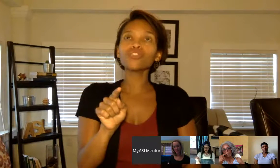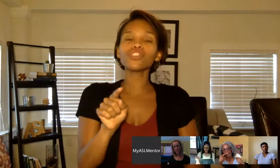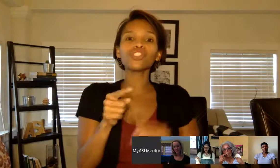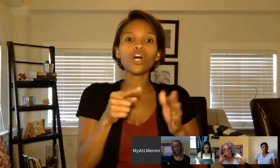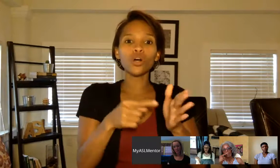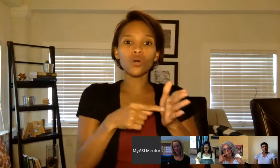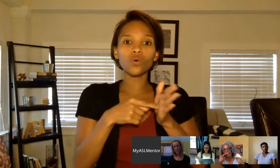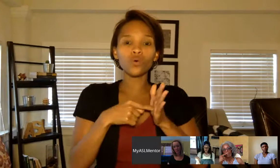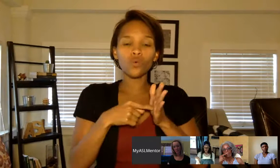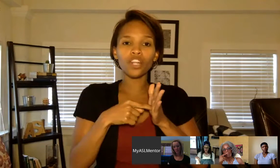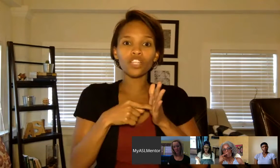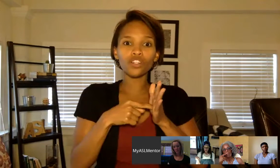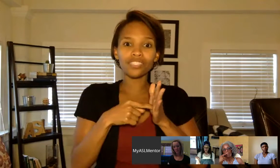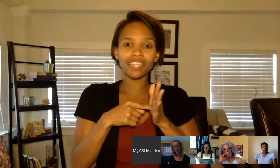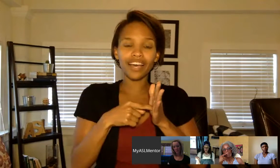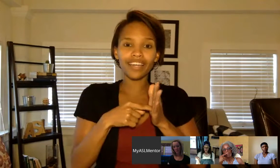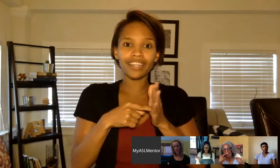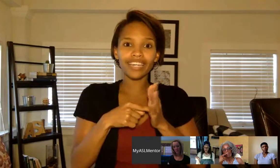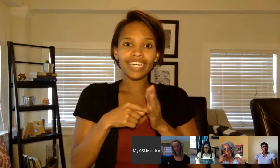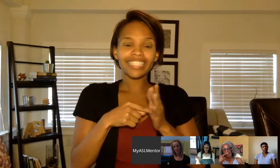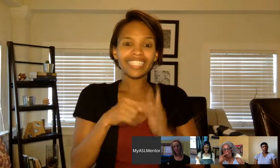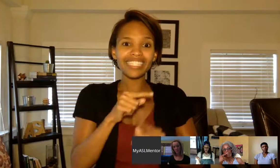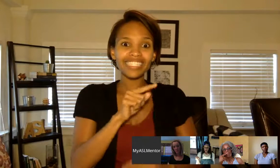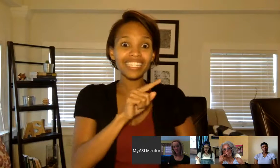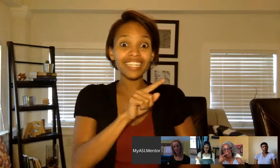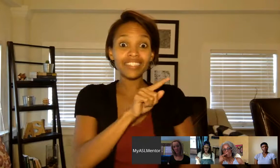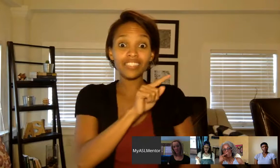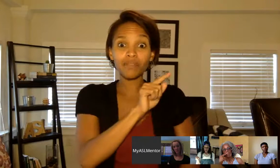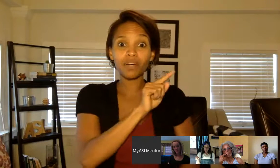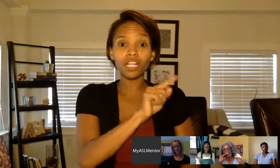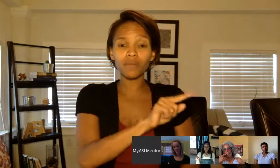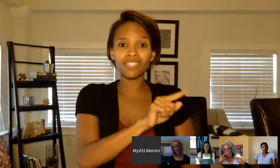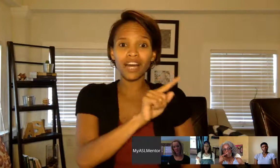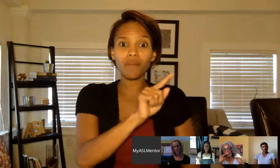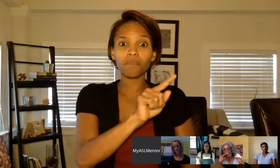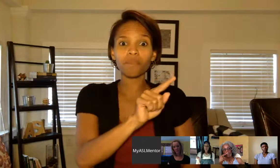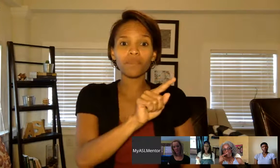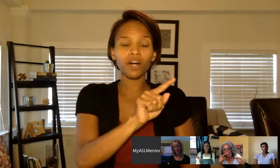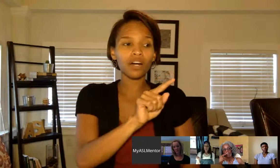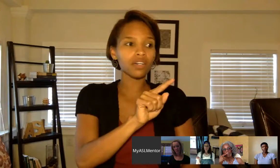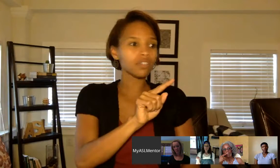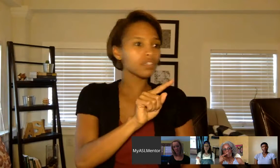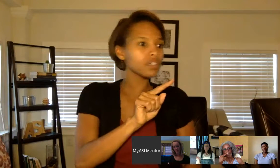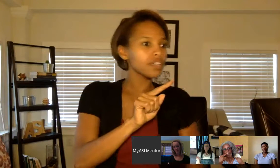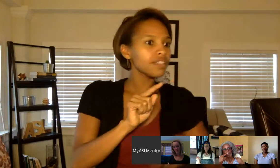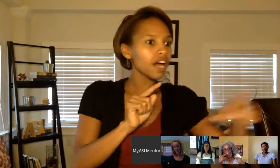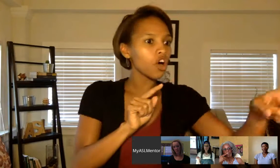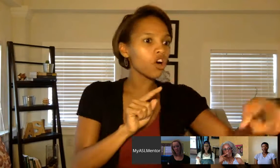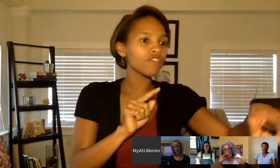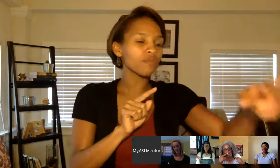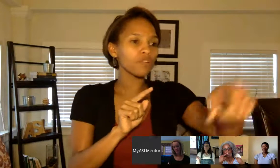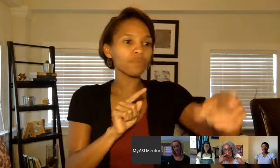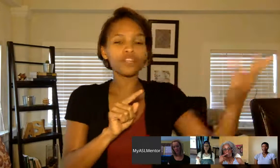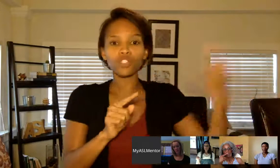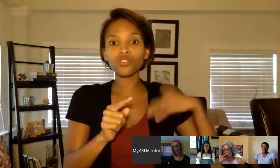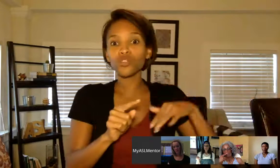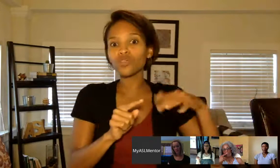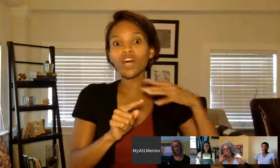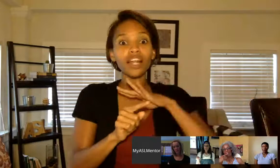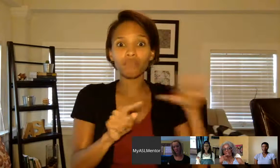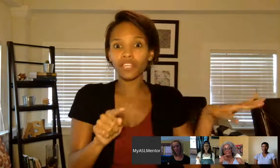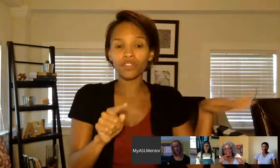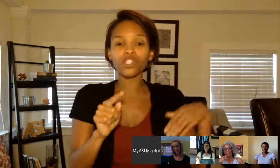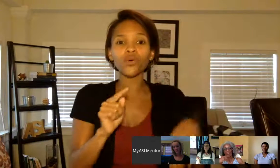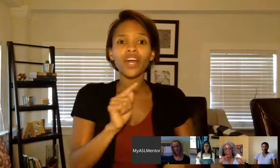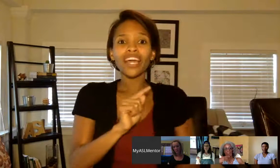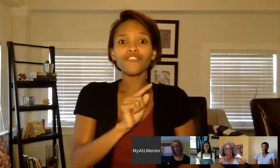you show what it looks like to see some clubs that not all of them will appeal? So we'll do